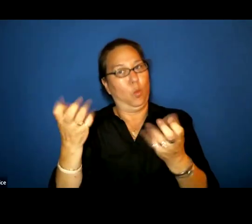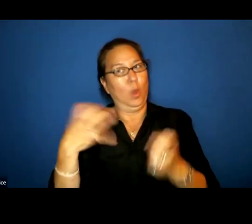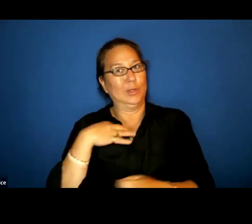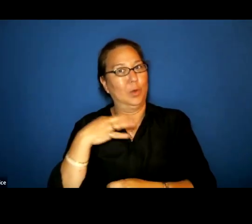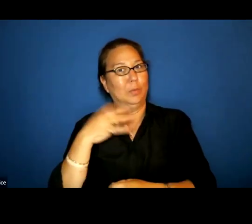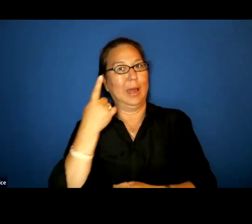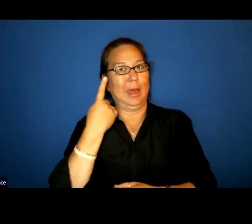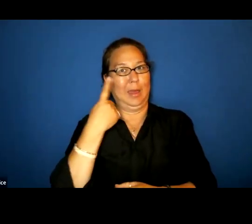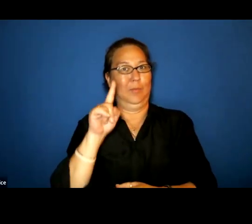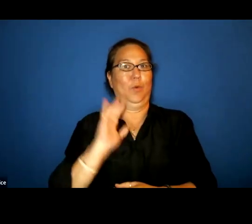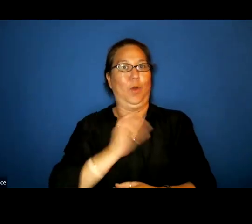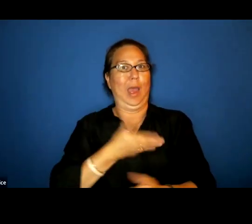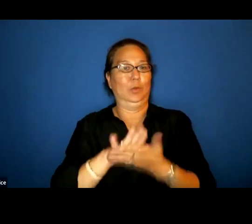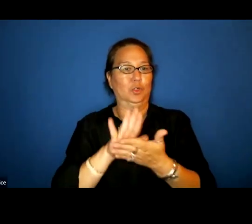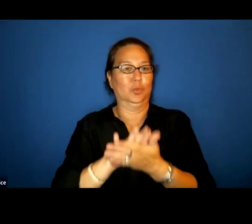Thank you, Chair. Thank you.